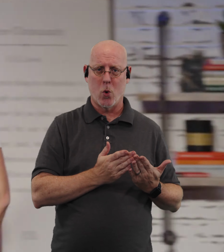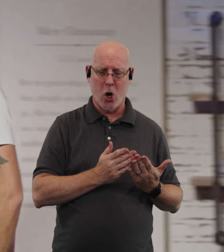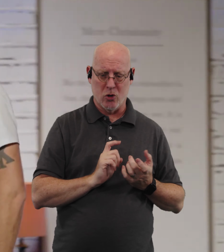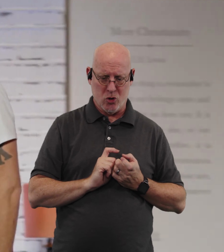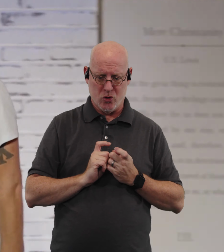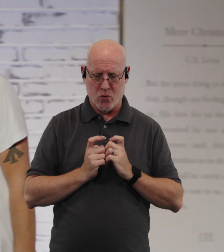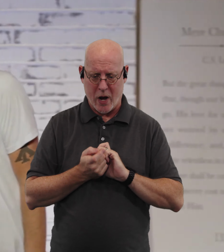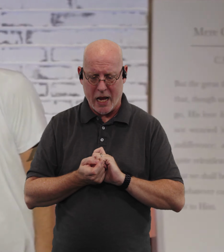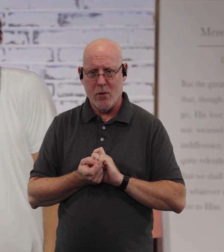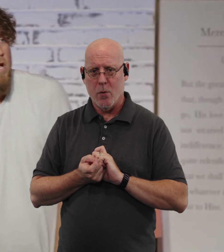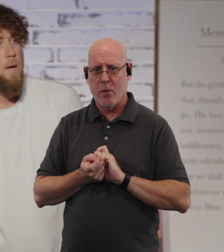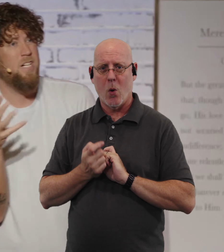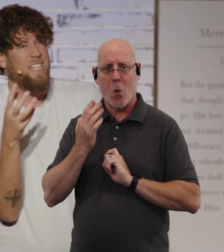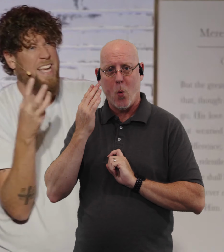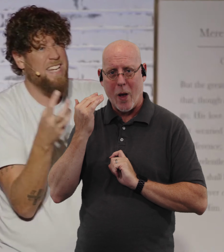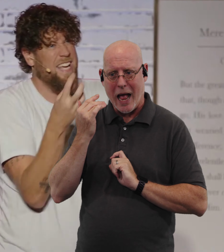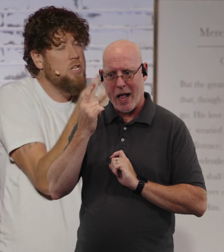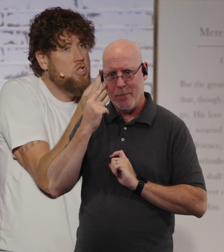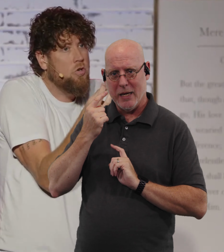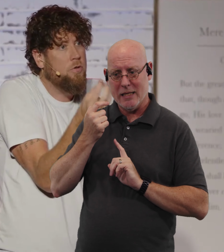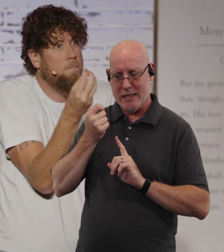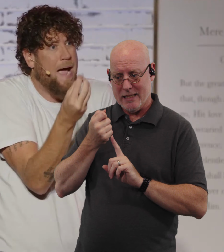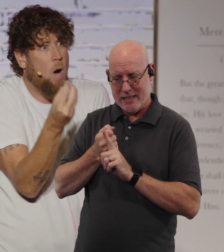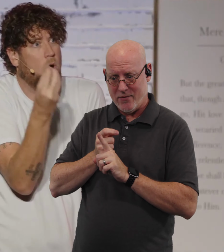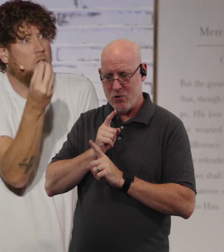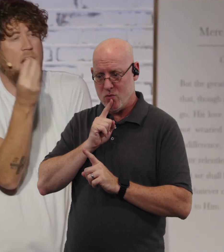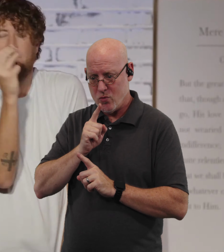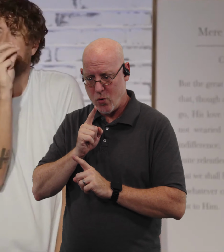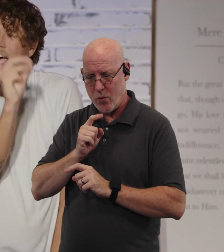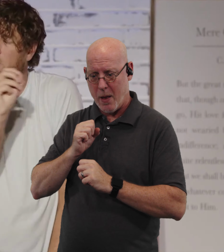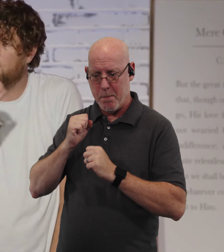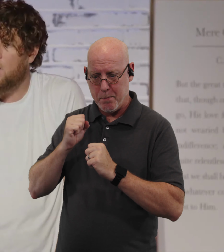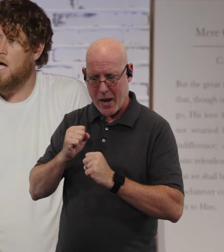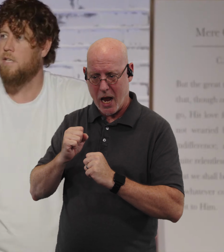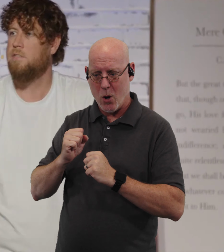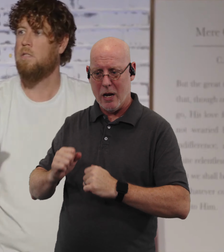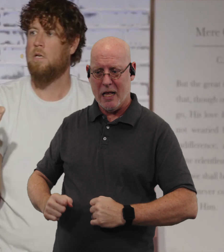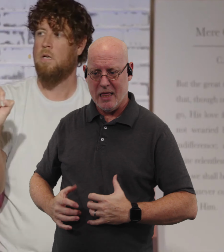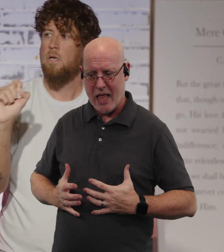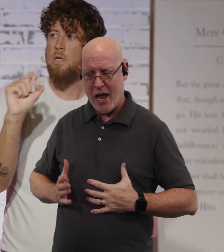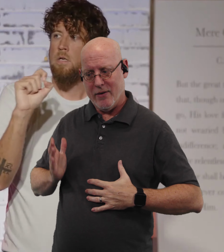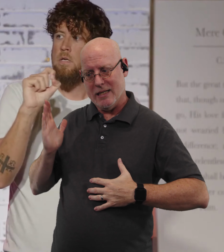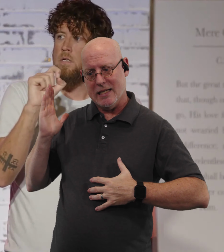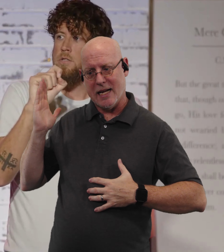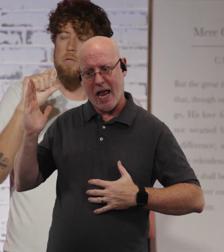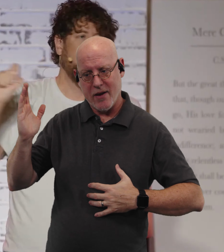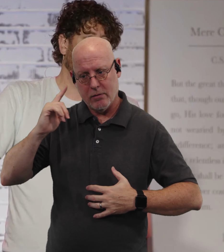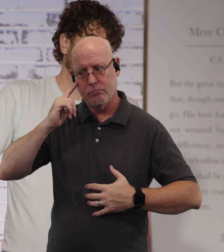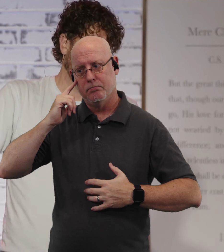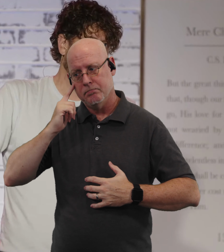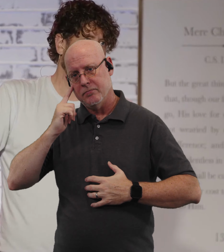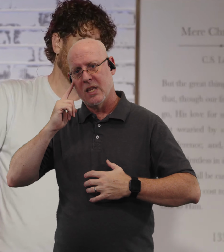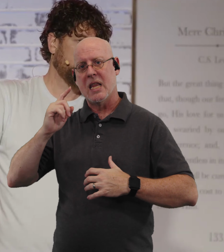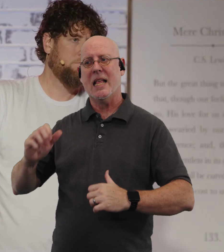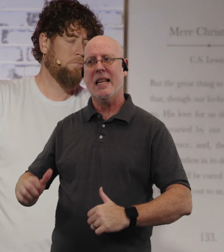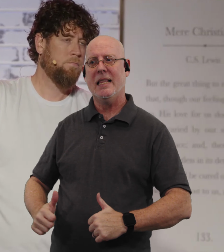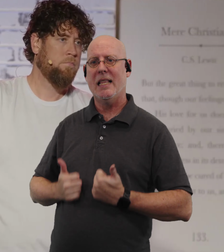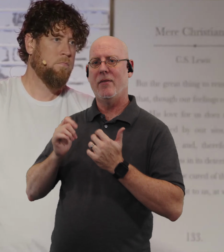is transformative because it, in truth, power alive, testifies to the living